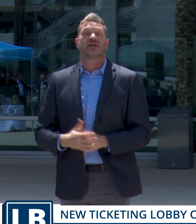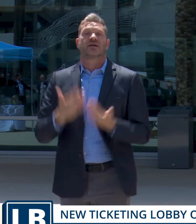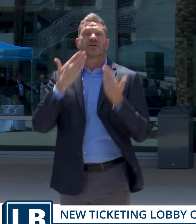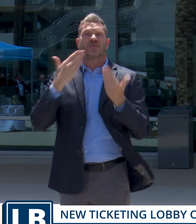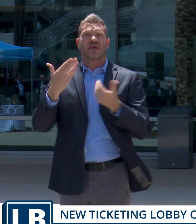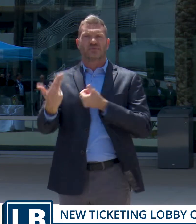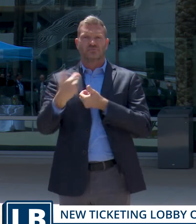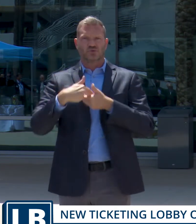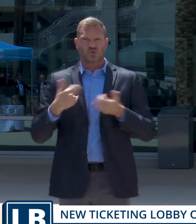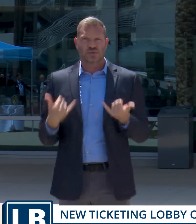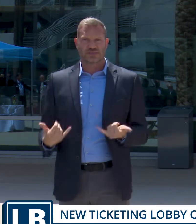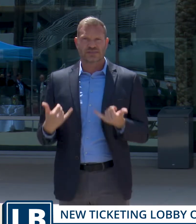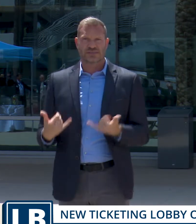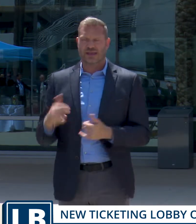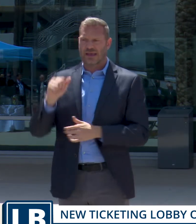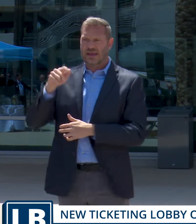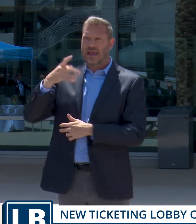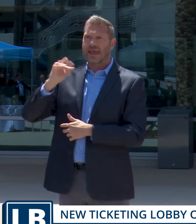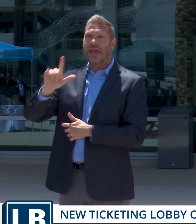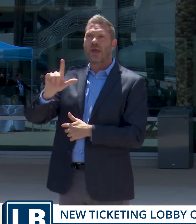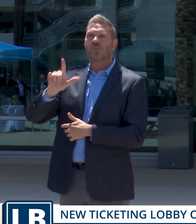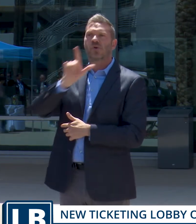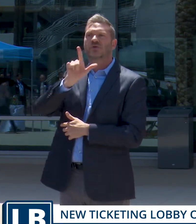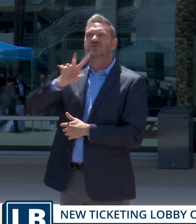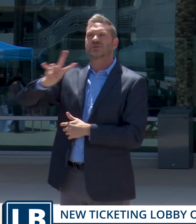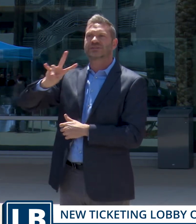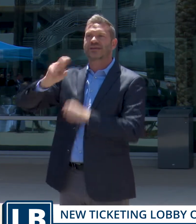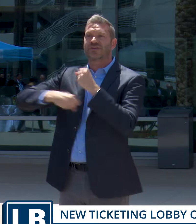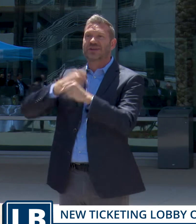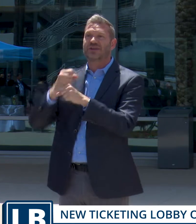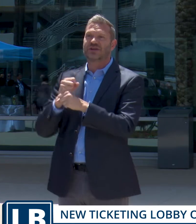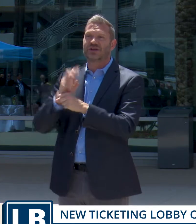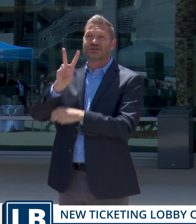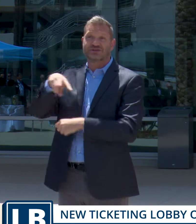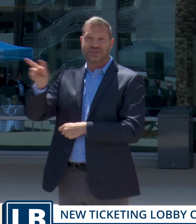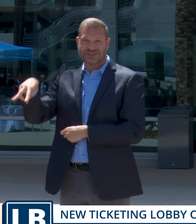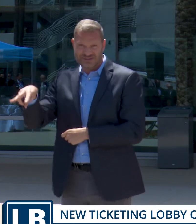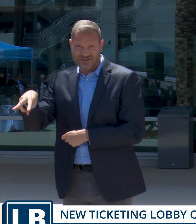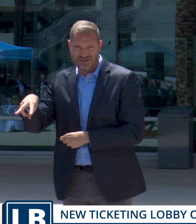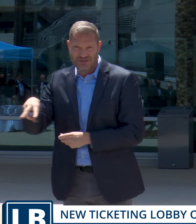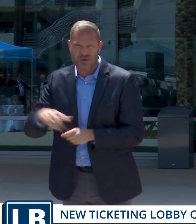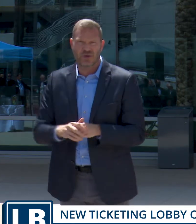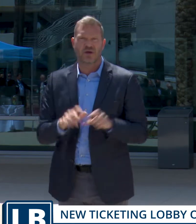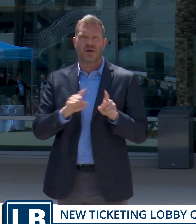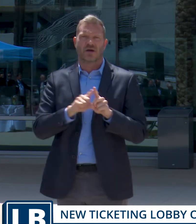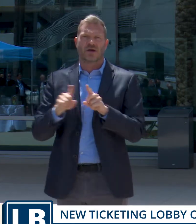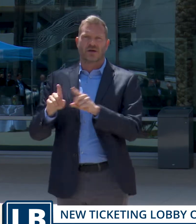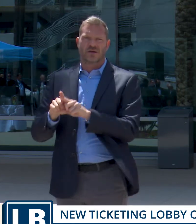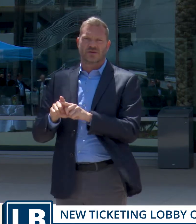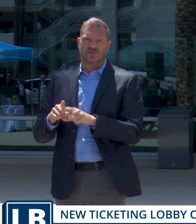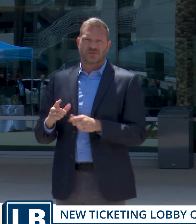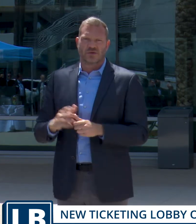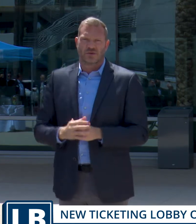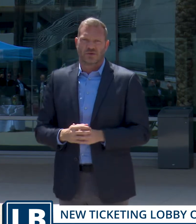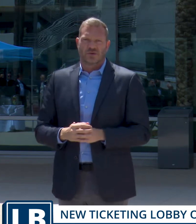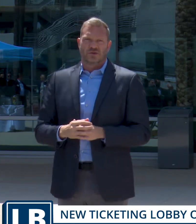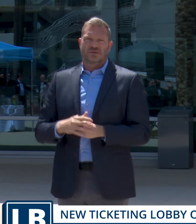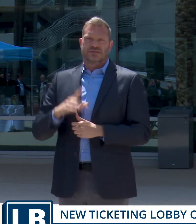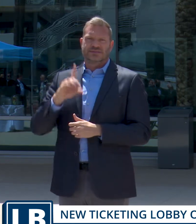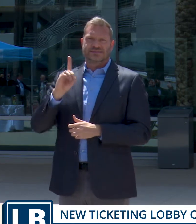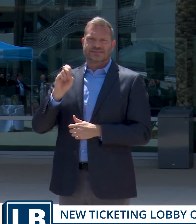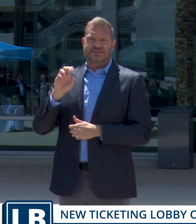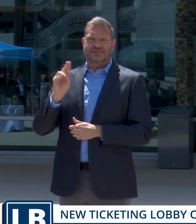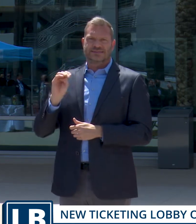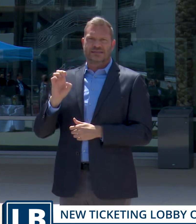today, April 27th, 2022, which is also Denim Day. And now I have a unique